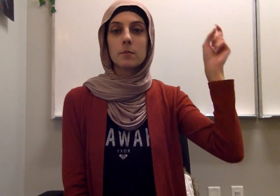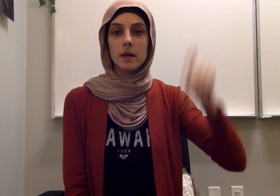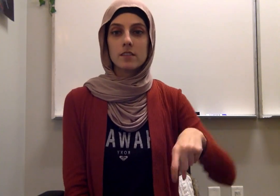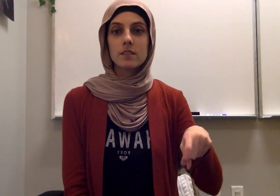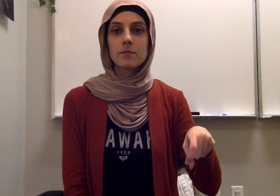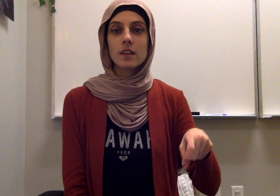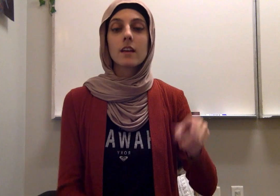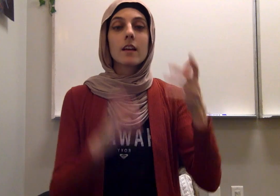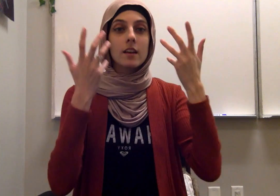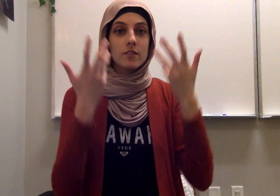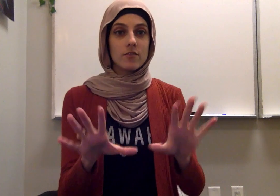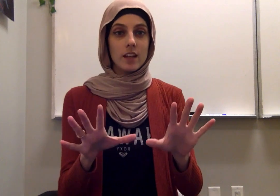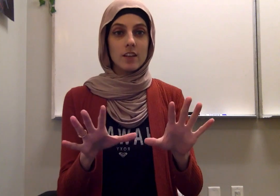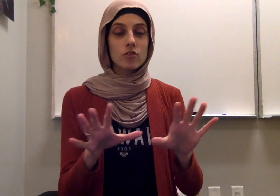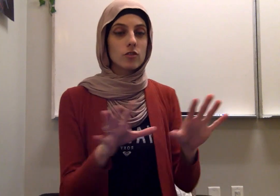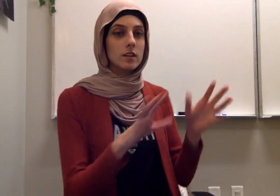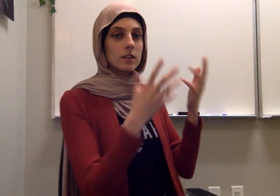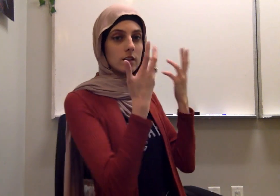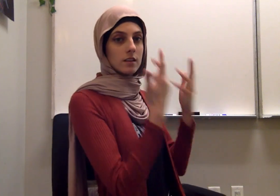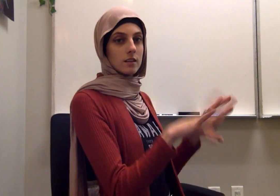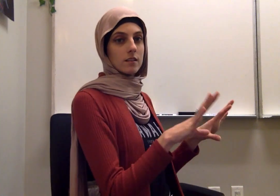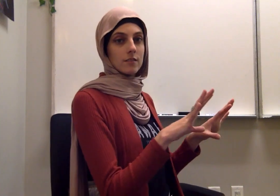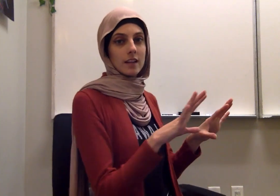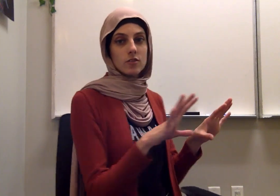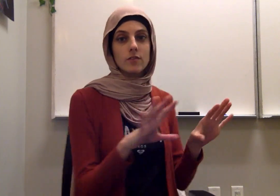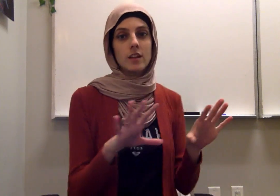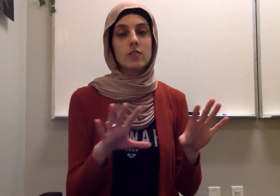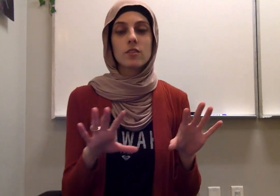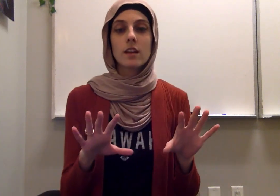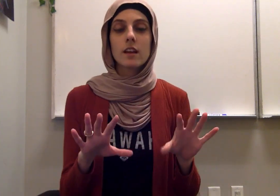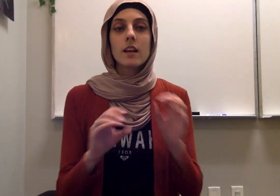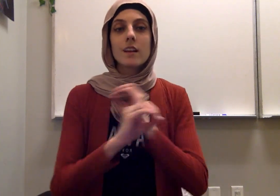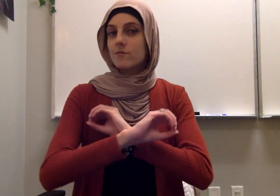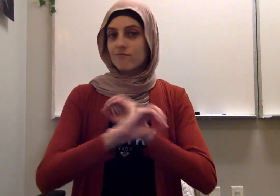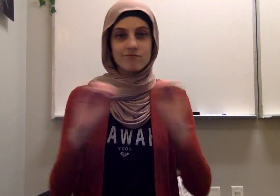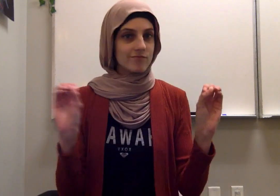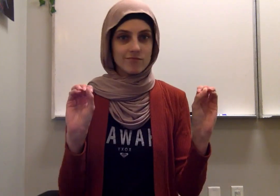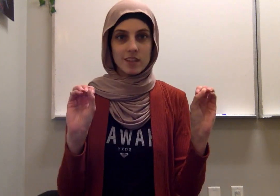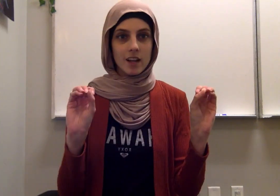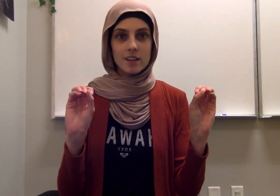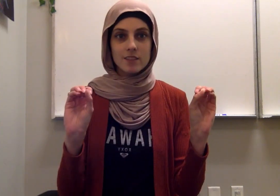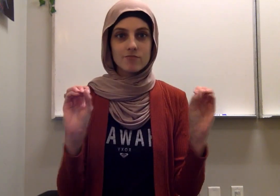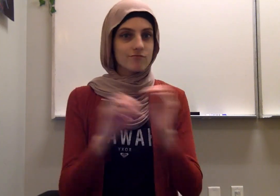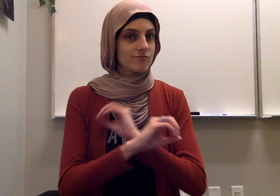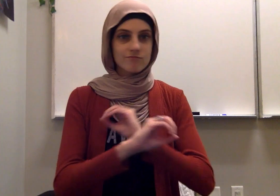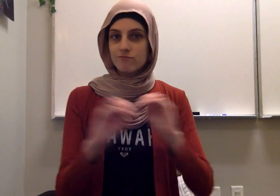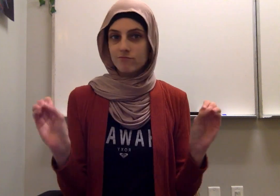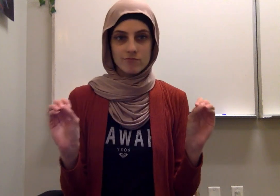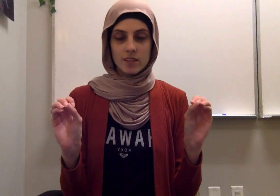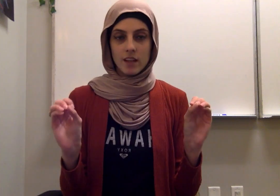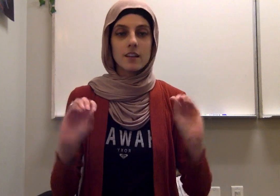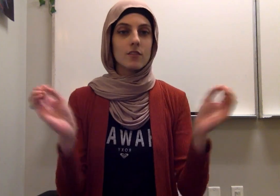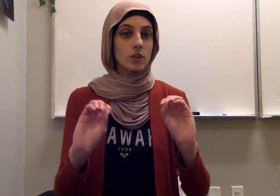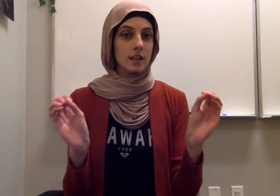must. Finish, or finished. None, if you go like this, it